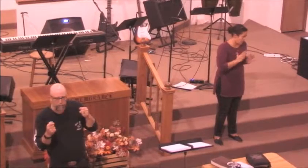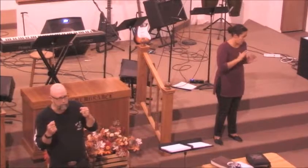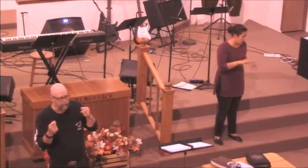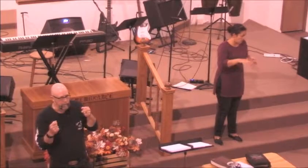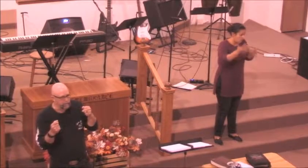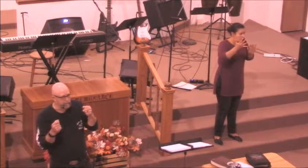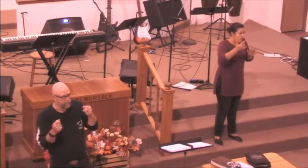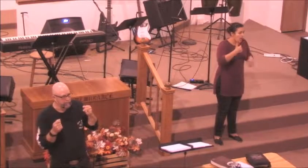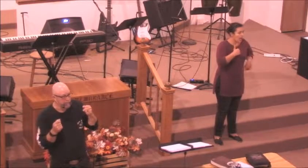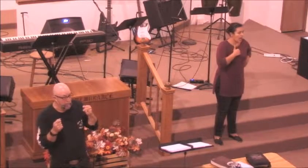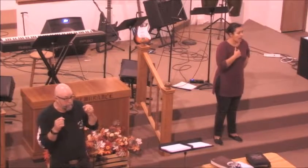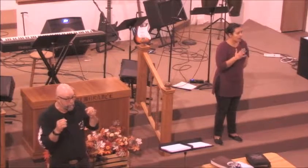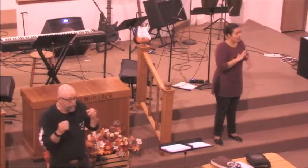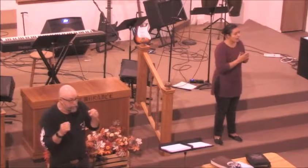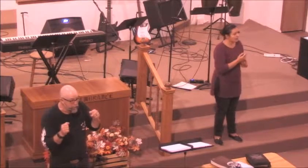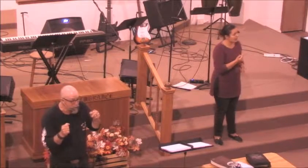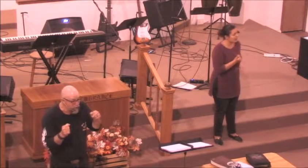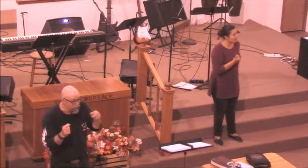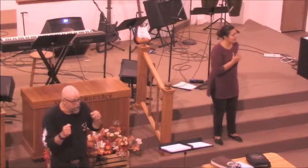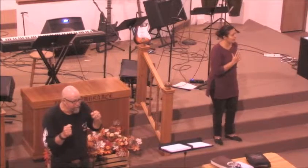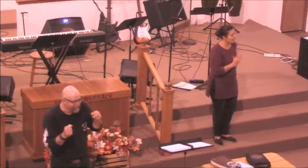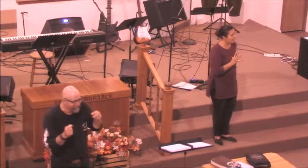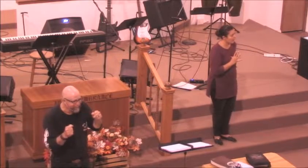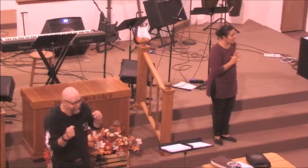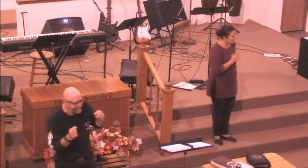I get a little fâché.